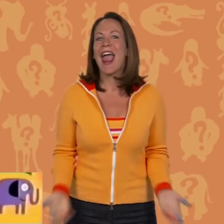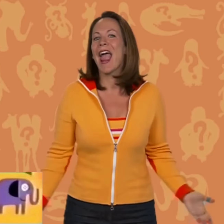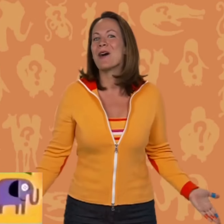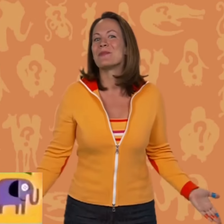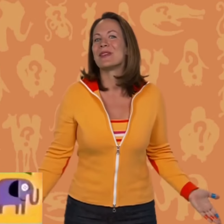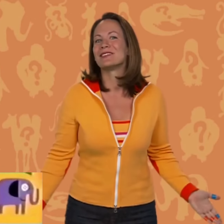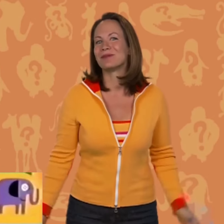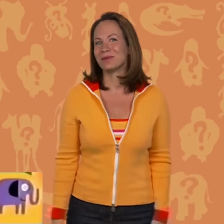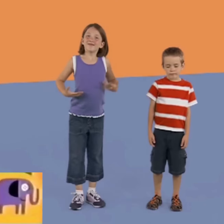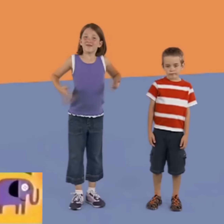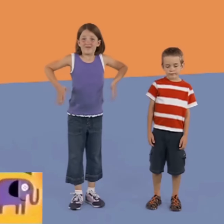am?